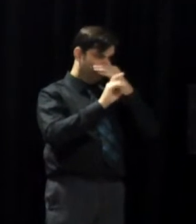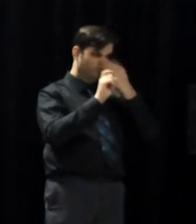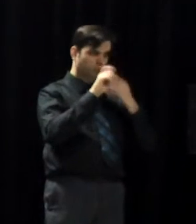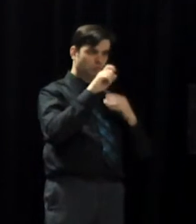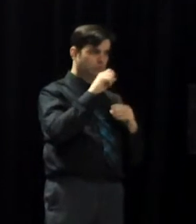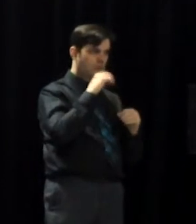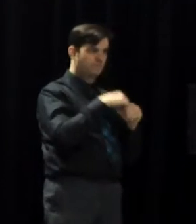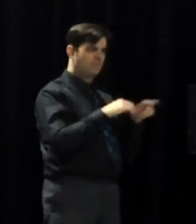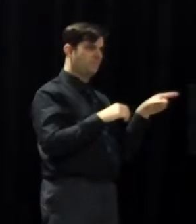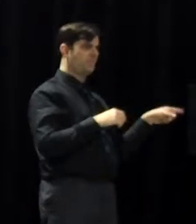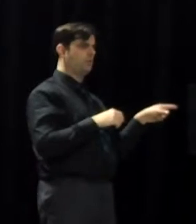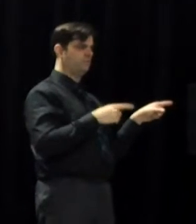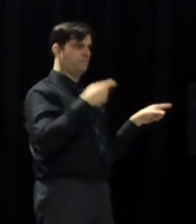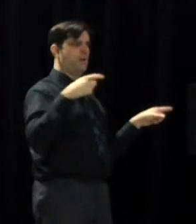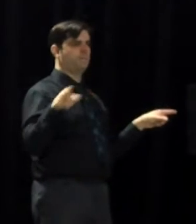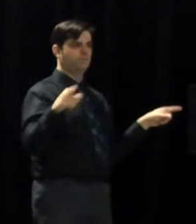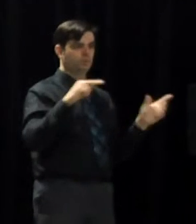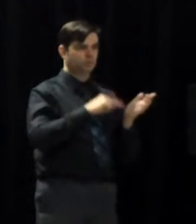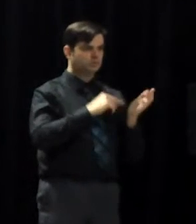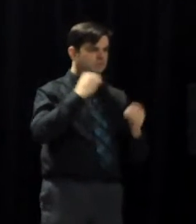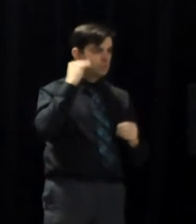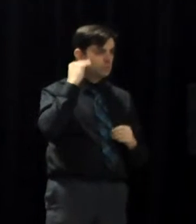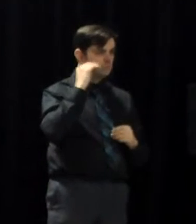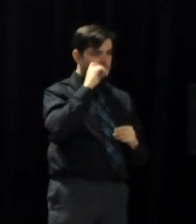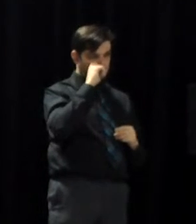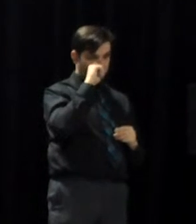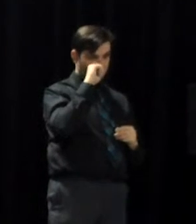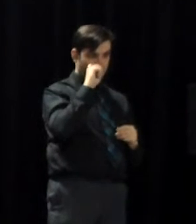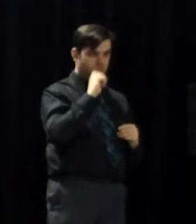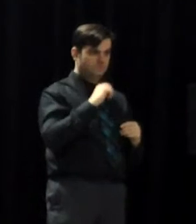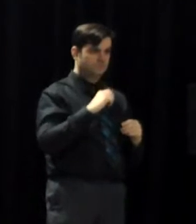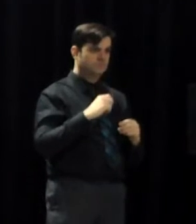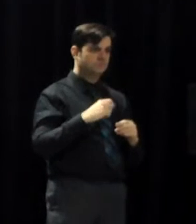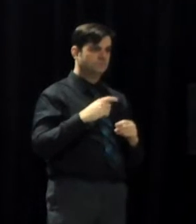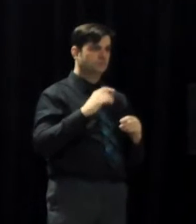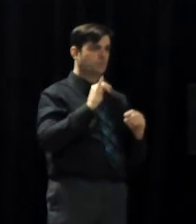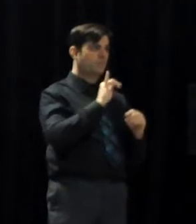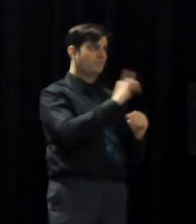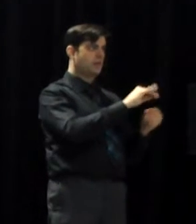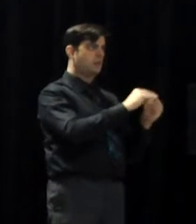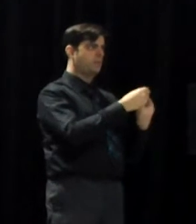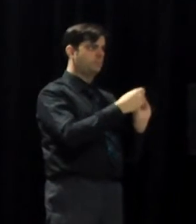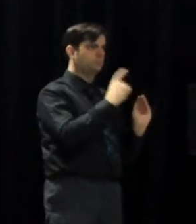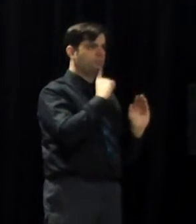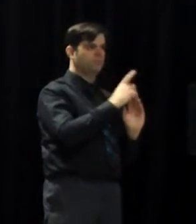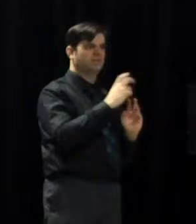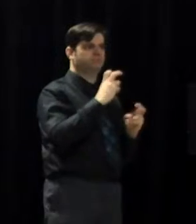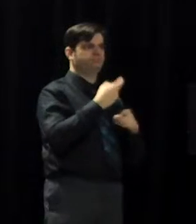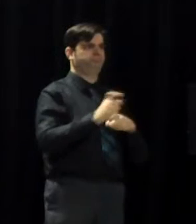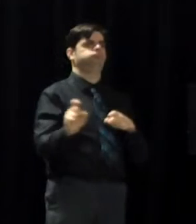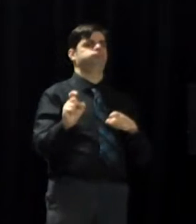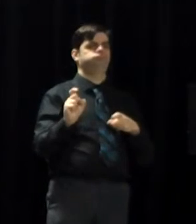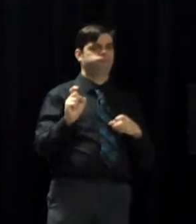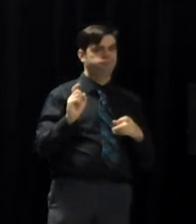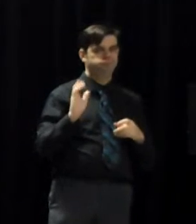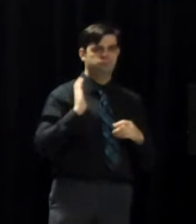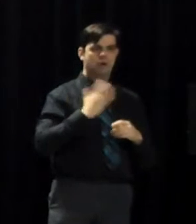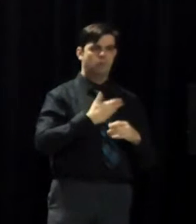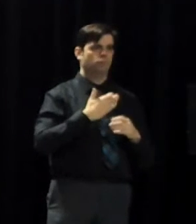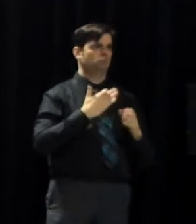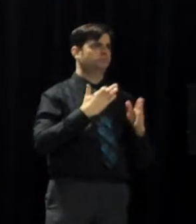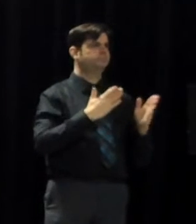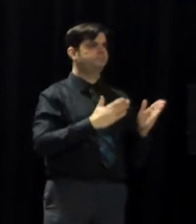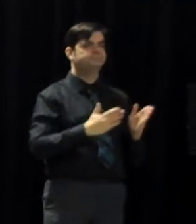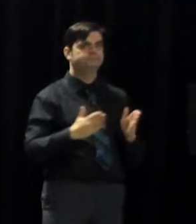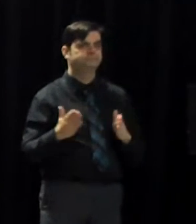This number was being held against us for restart. So the pressure was to get your economy open. The